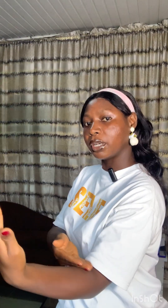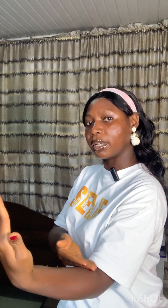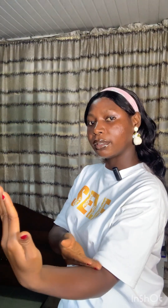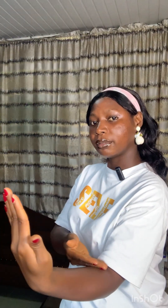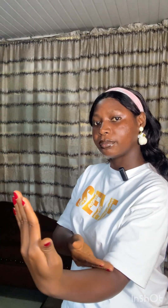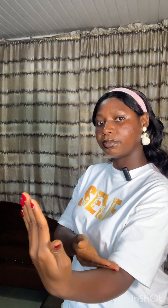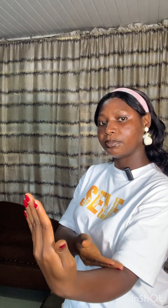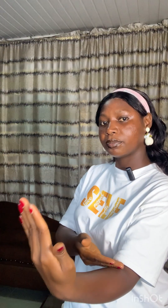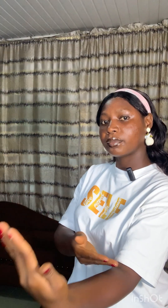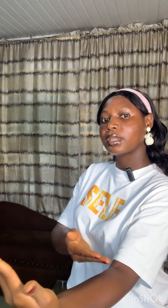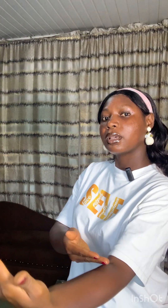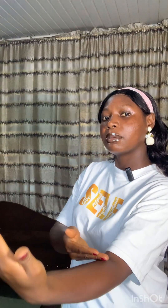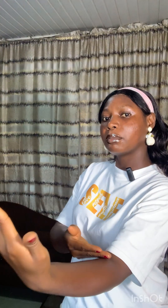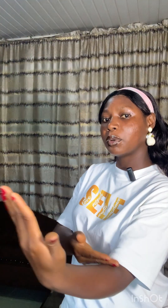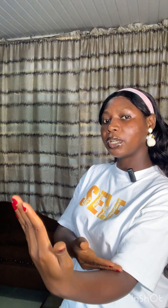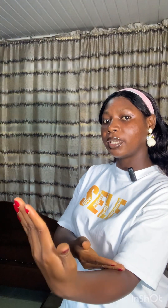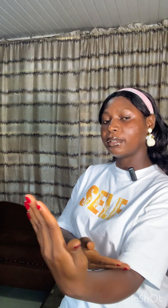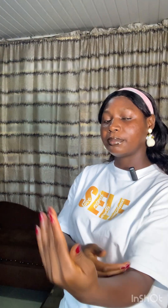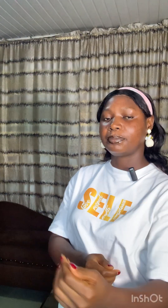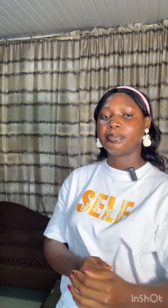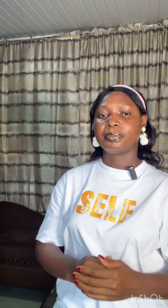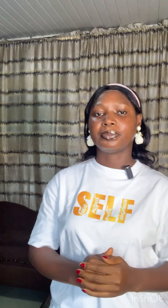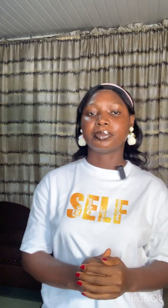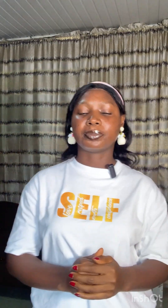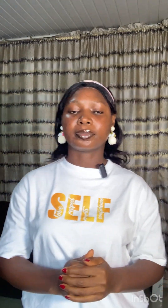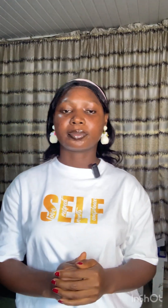morning, morning.